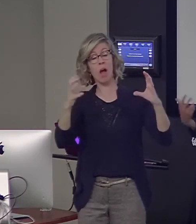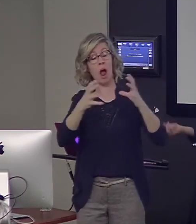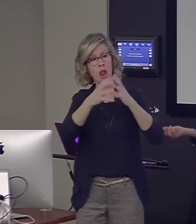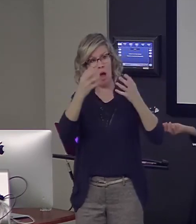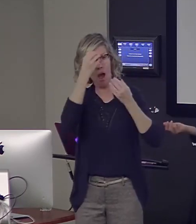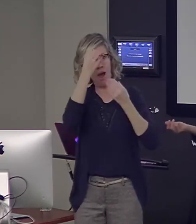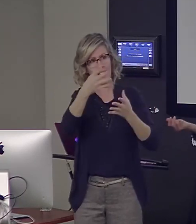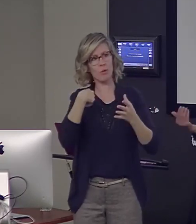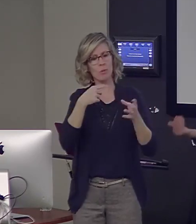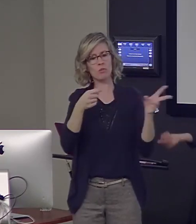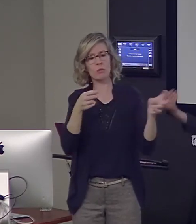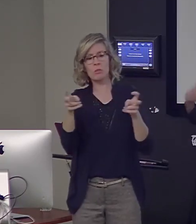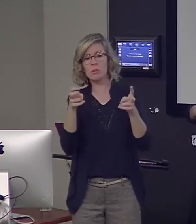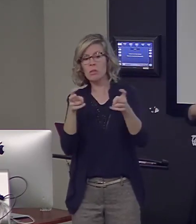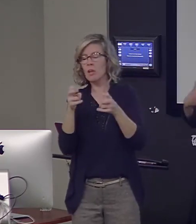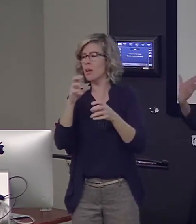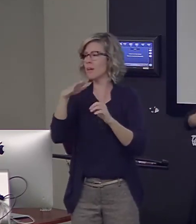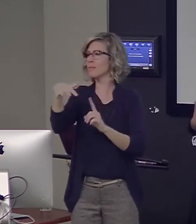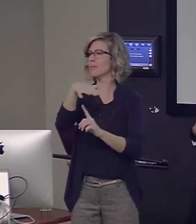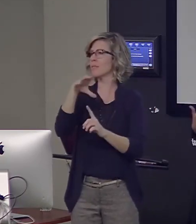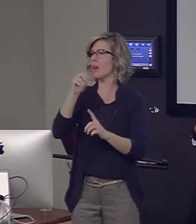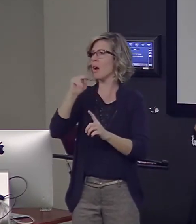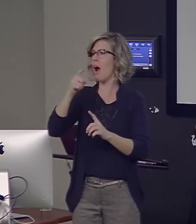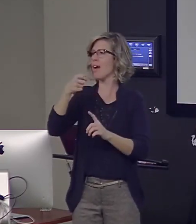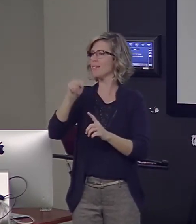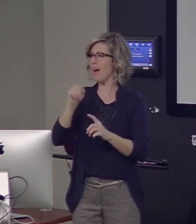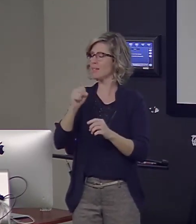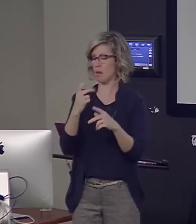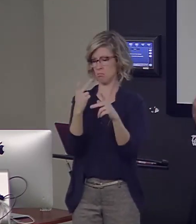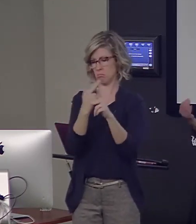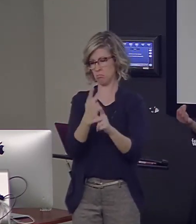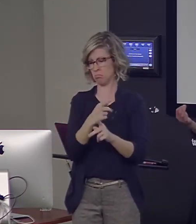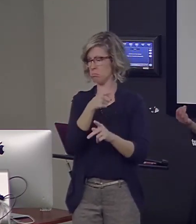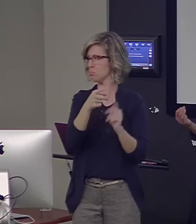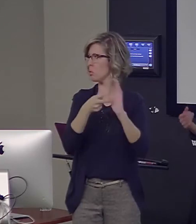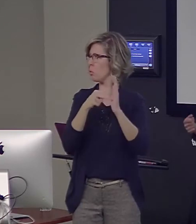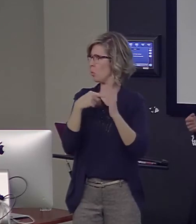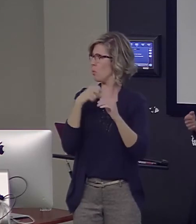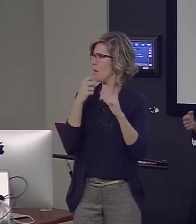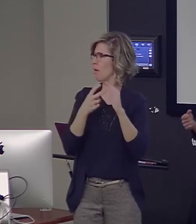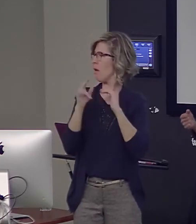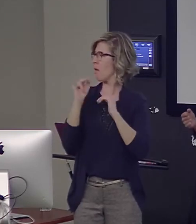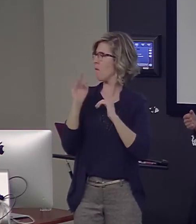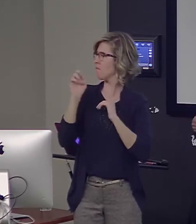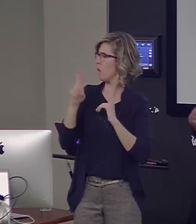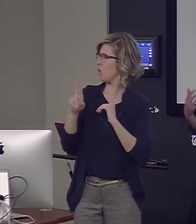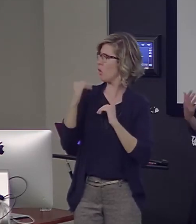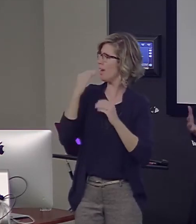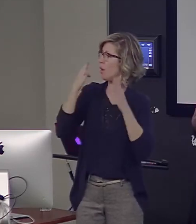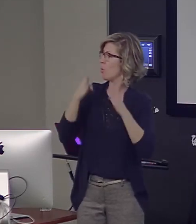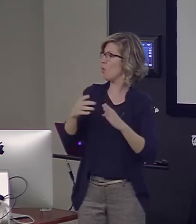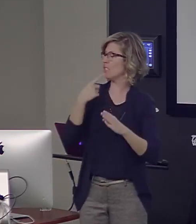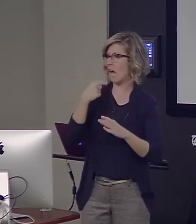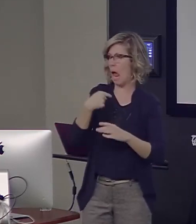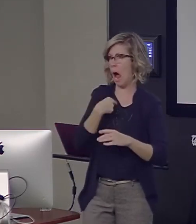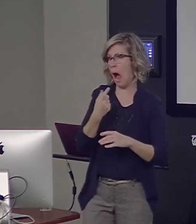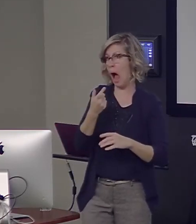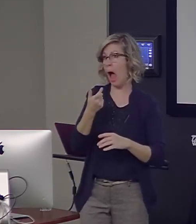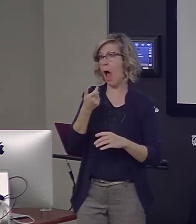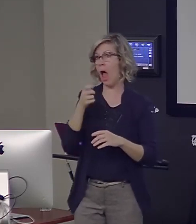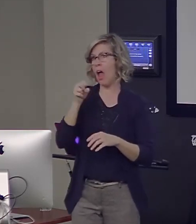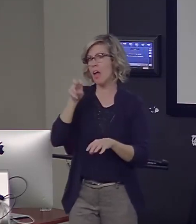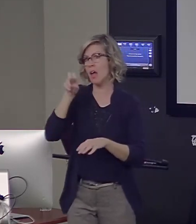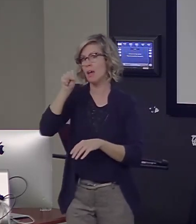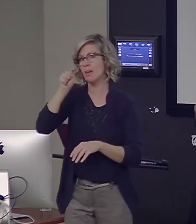use linguistic context to infer the meanings of words. So we can infer that when somebody says, I stared at it for a